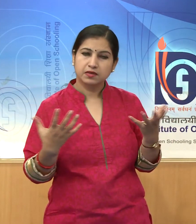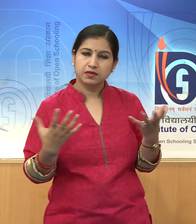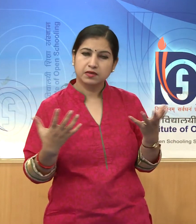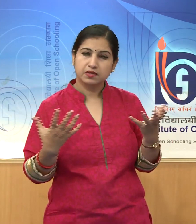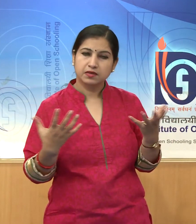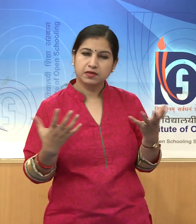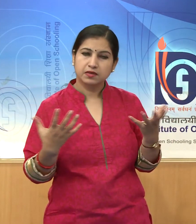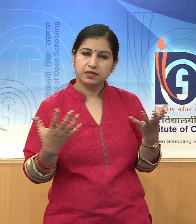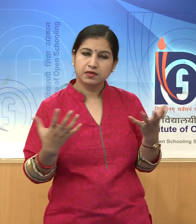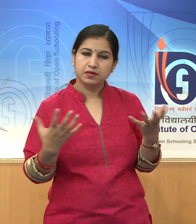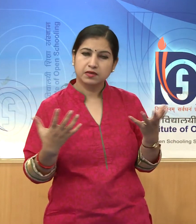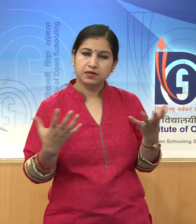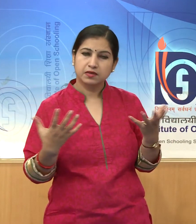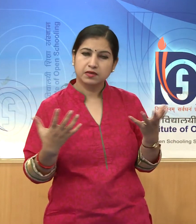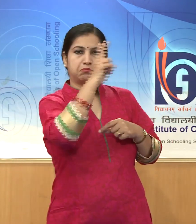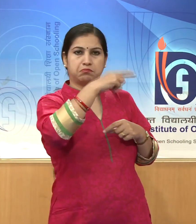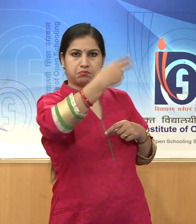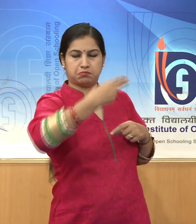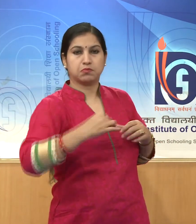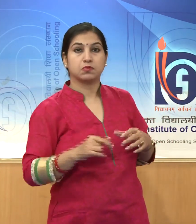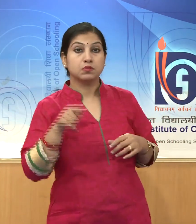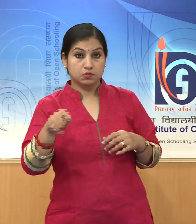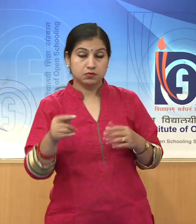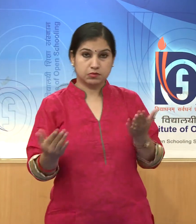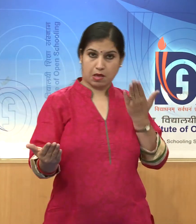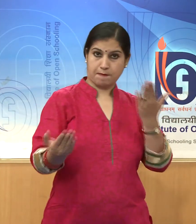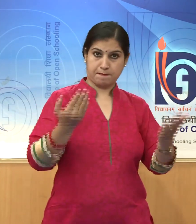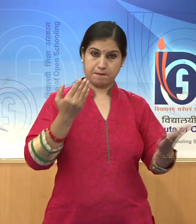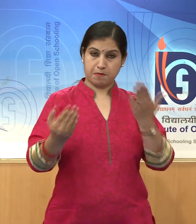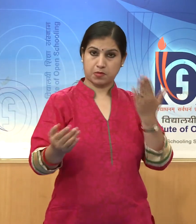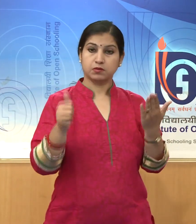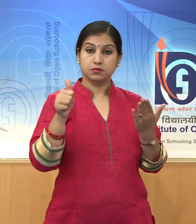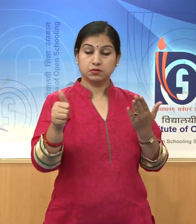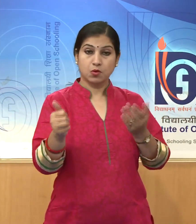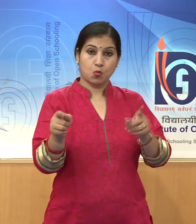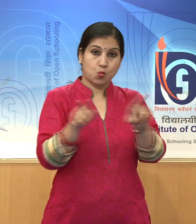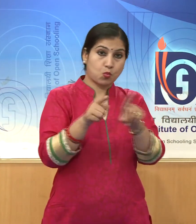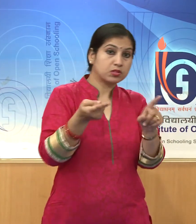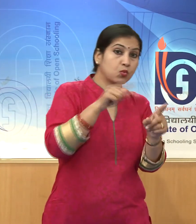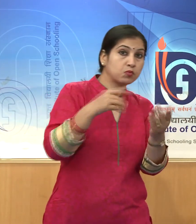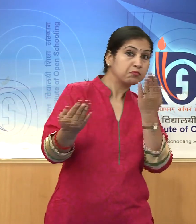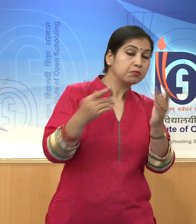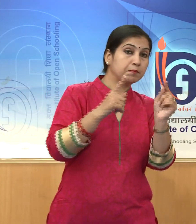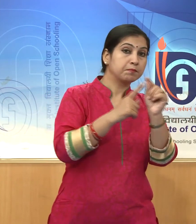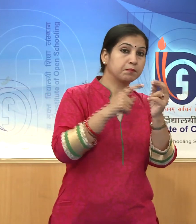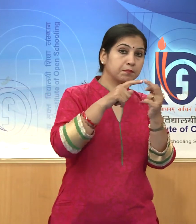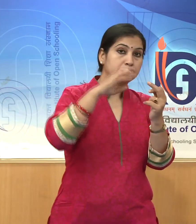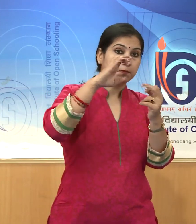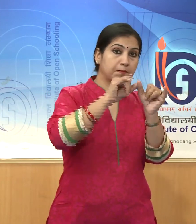working life. He is compared with Picasso by an European